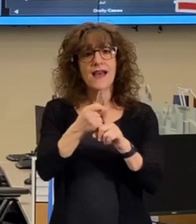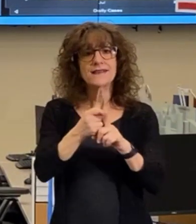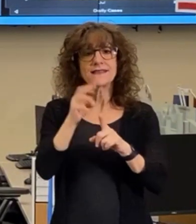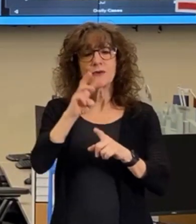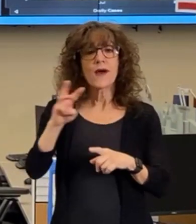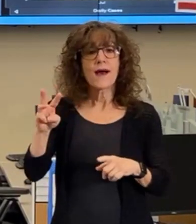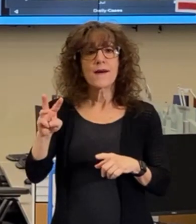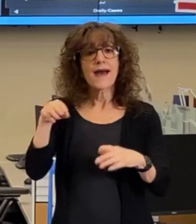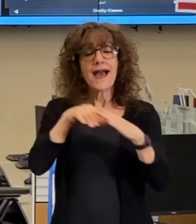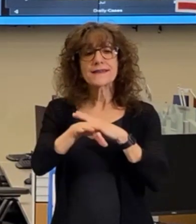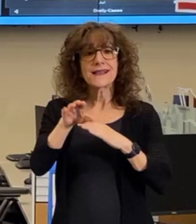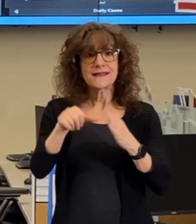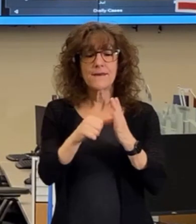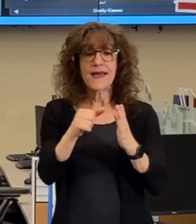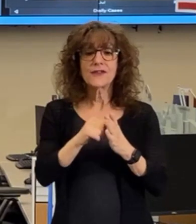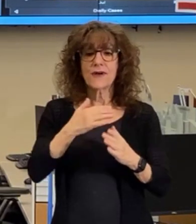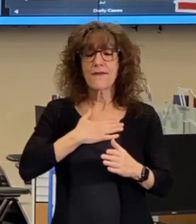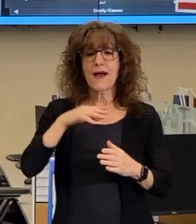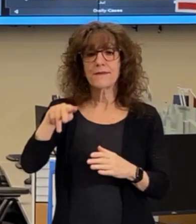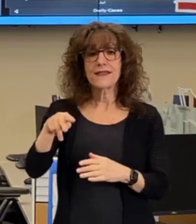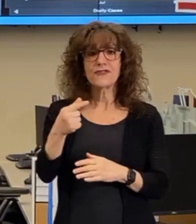website, and you can access that page at